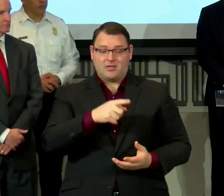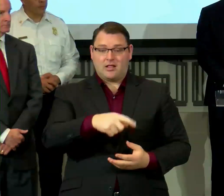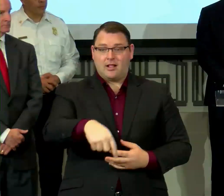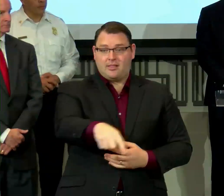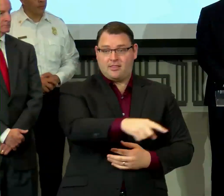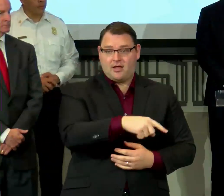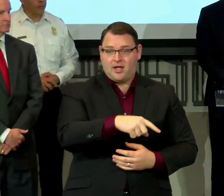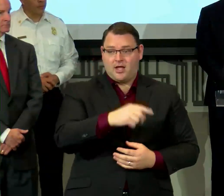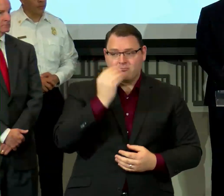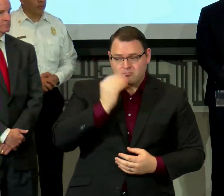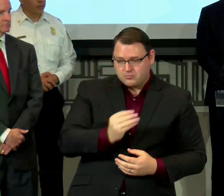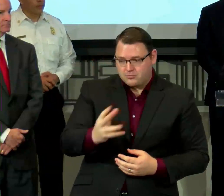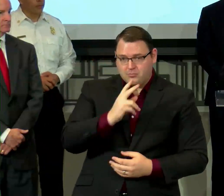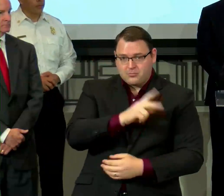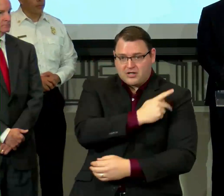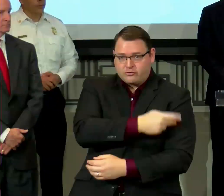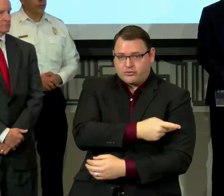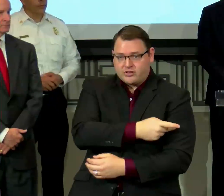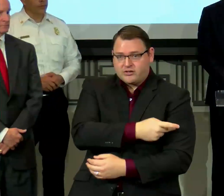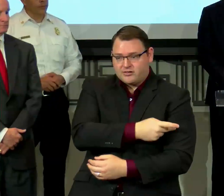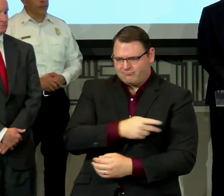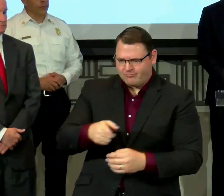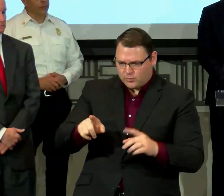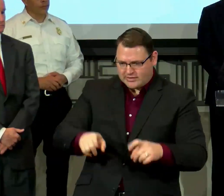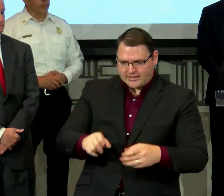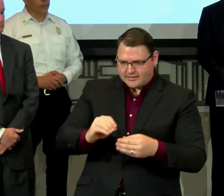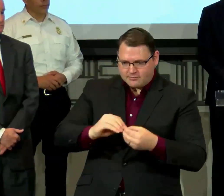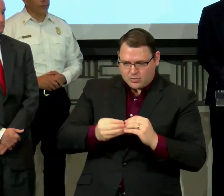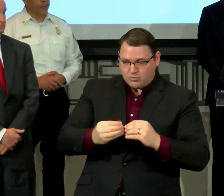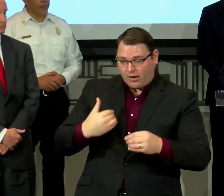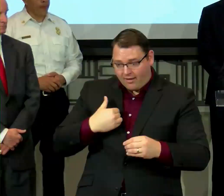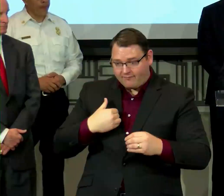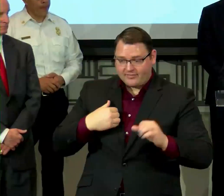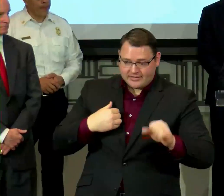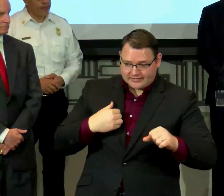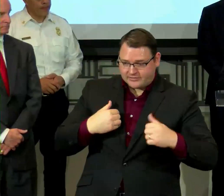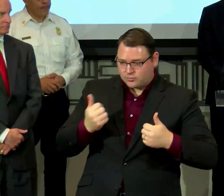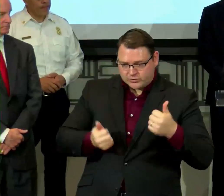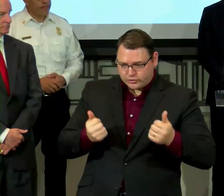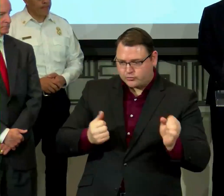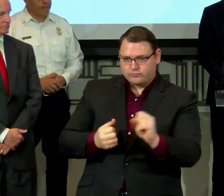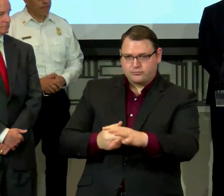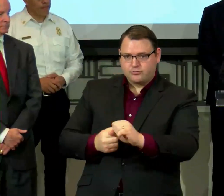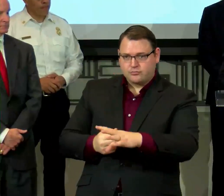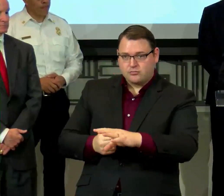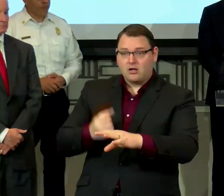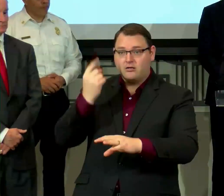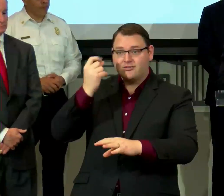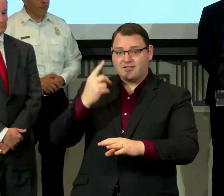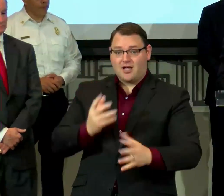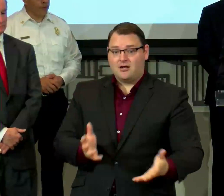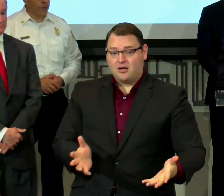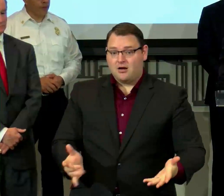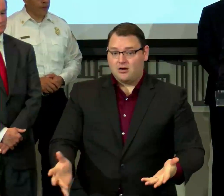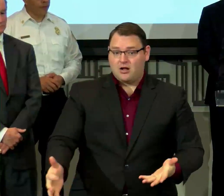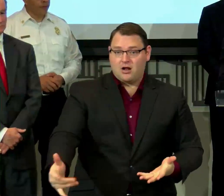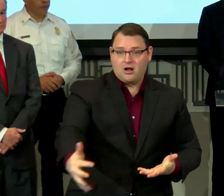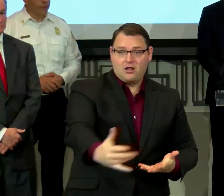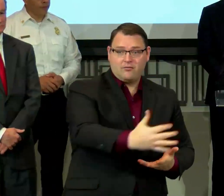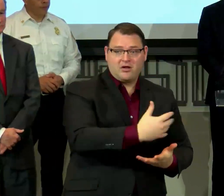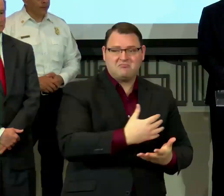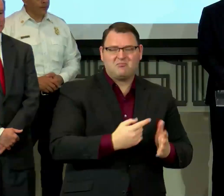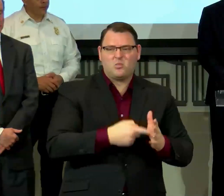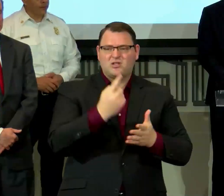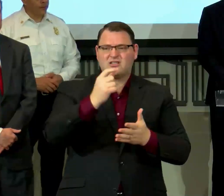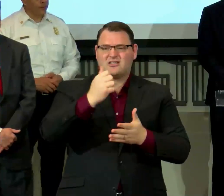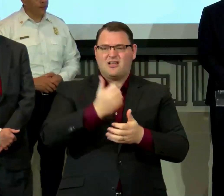patients promptly, but in terms of the local health department, they're gathering those up and sending them to us perhaps once a week, perhaps once every 10 days. And that